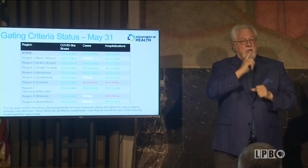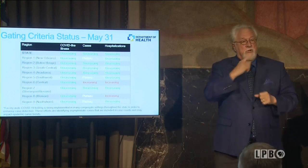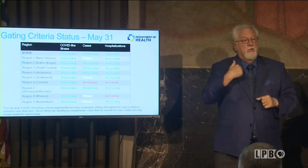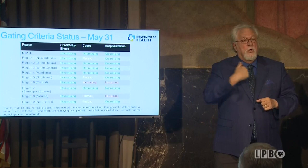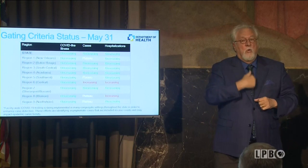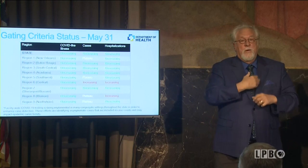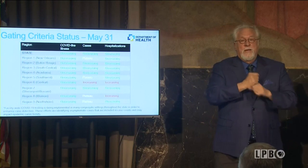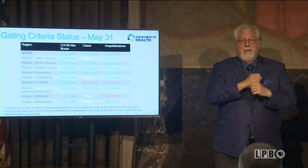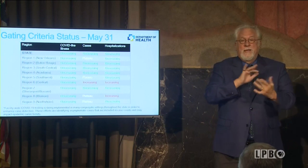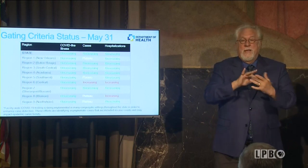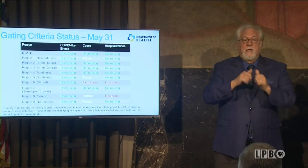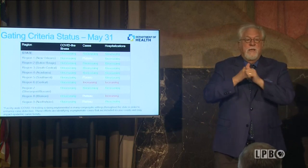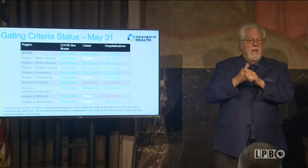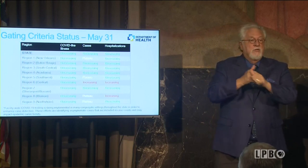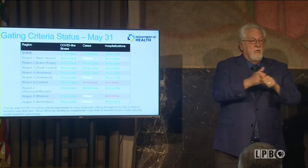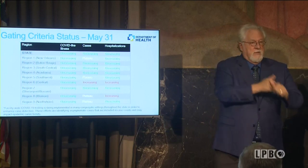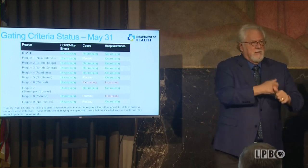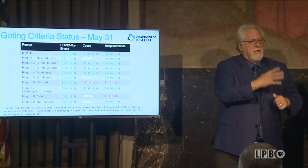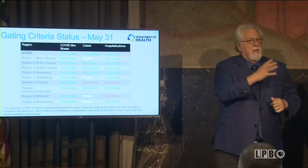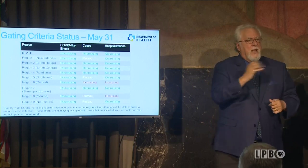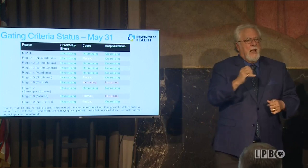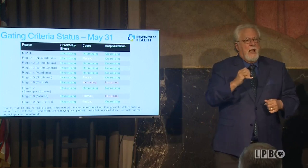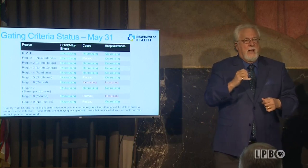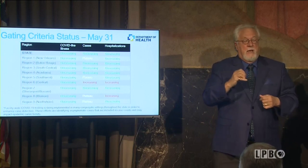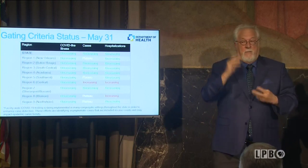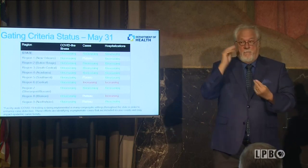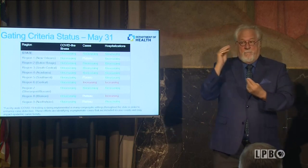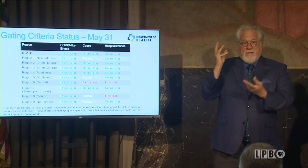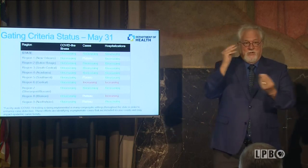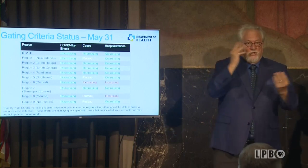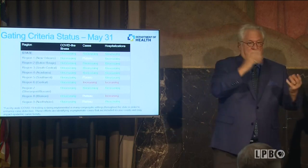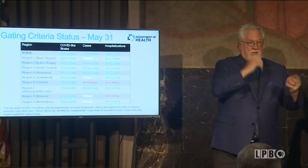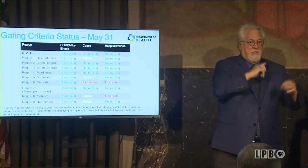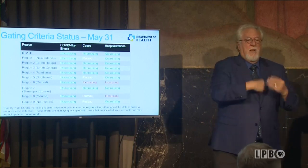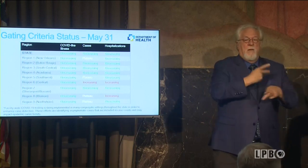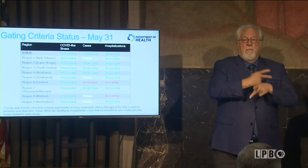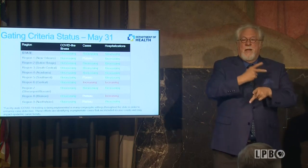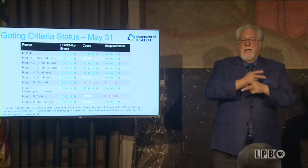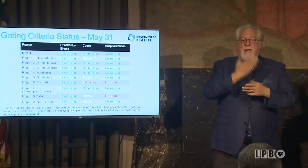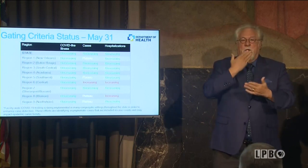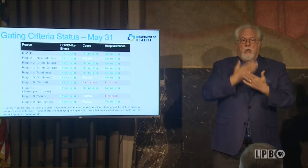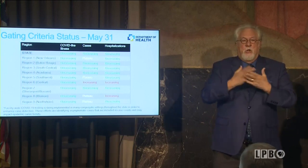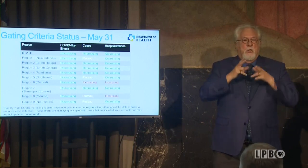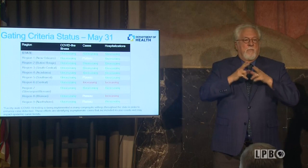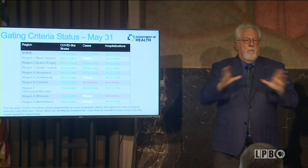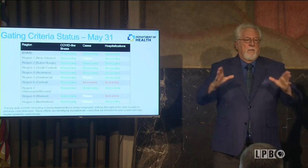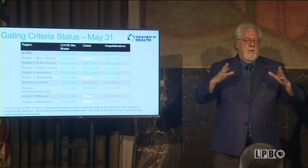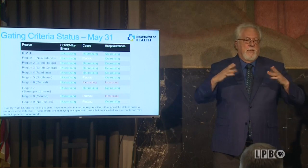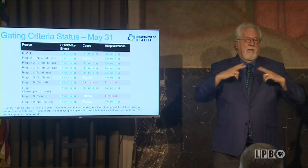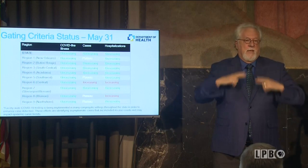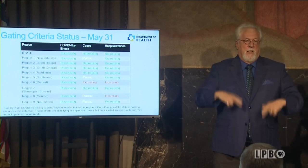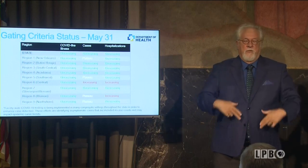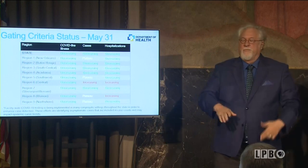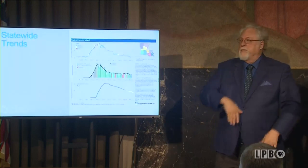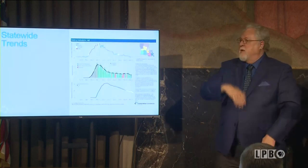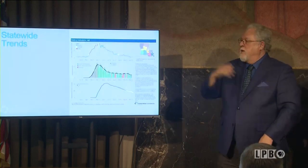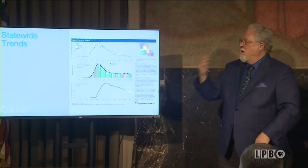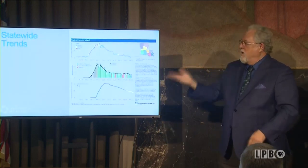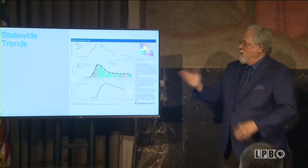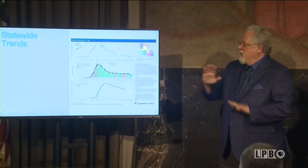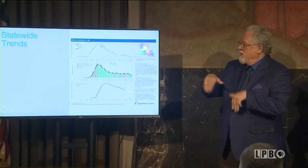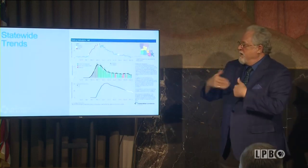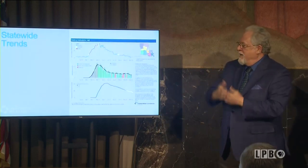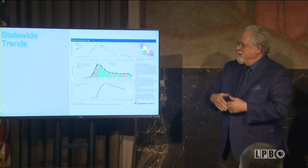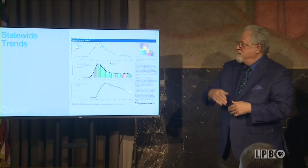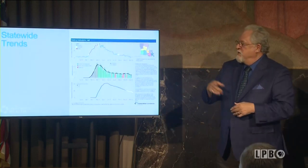getting contact tracing and messages about maintaining good public health in those areas. So if we look at the next slides, I just wanted to show